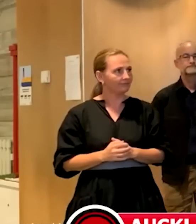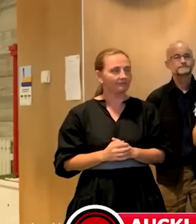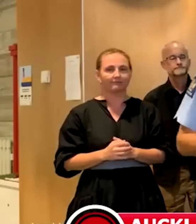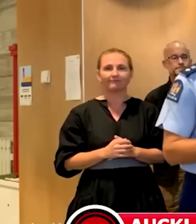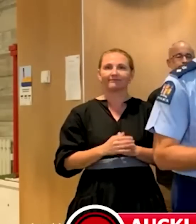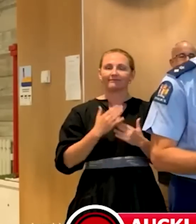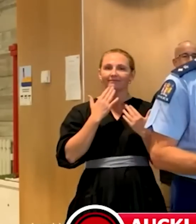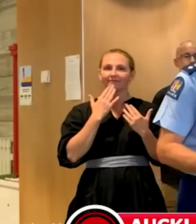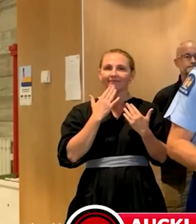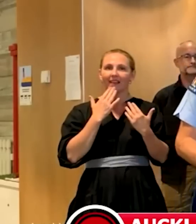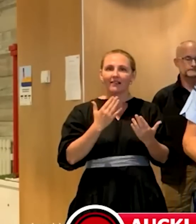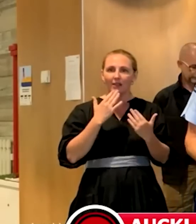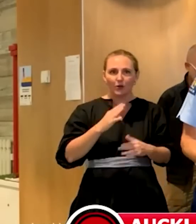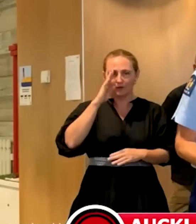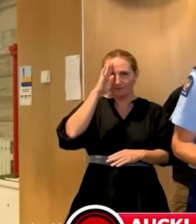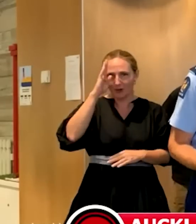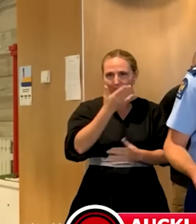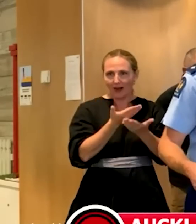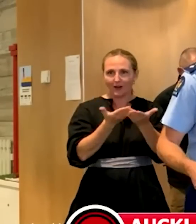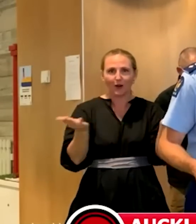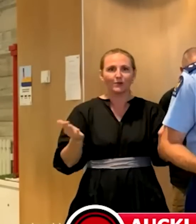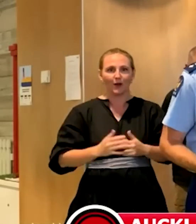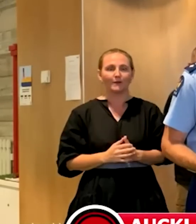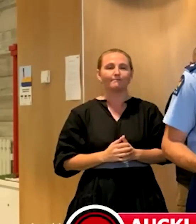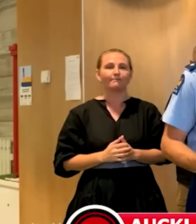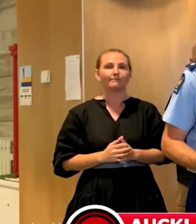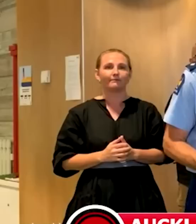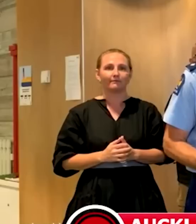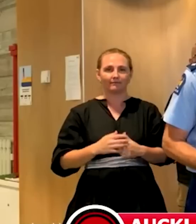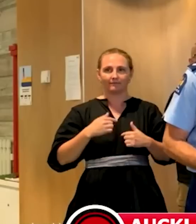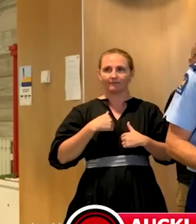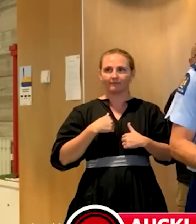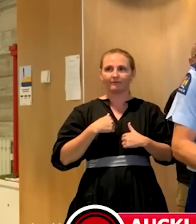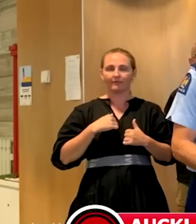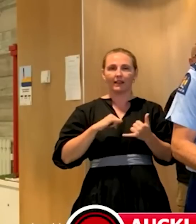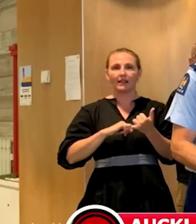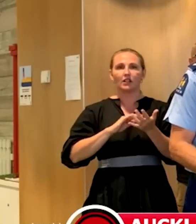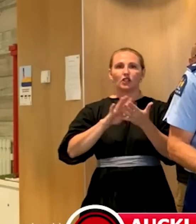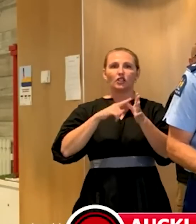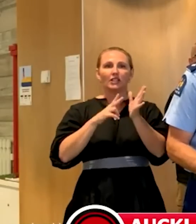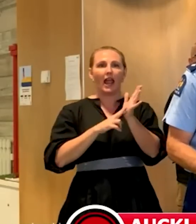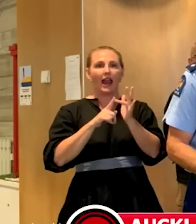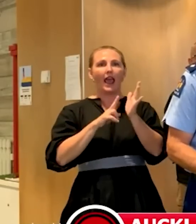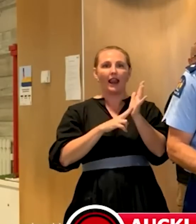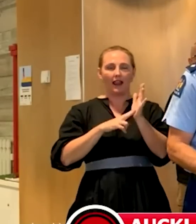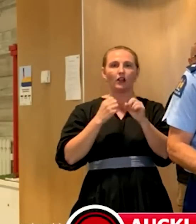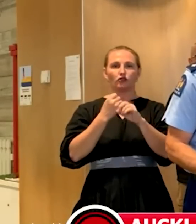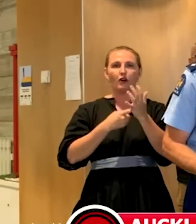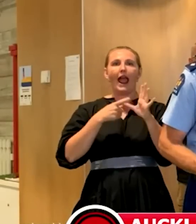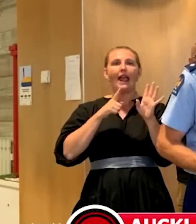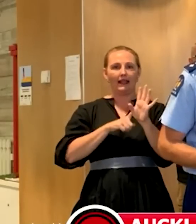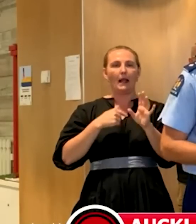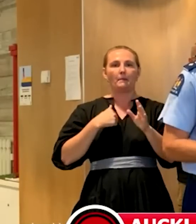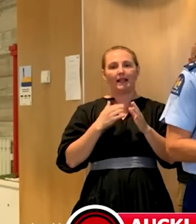Thank you very much, Rachel. Kia ora koutou. Superintendent Shannon Gray is my name. I'm the Director of Deployment for Tamaki